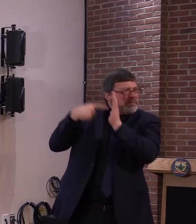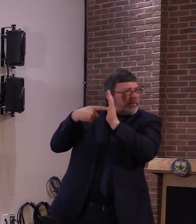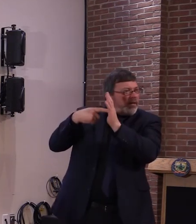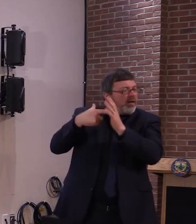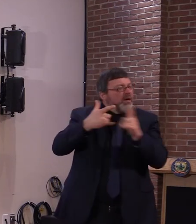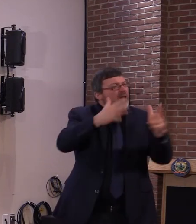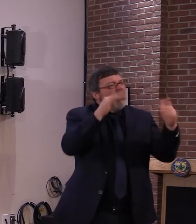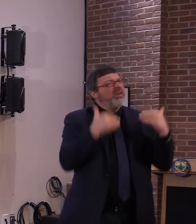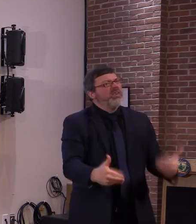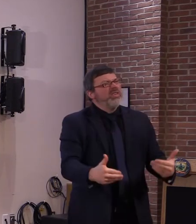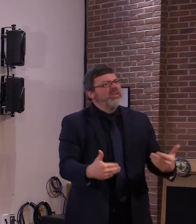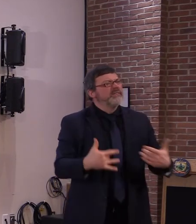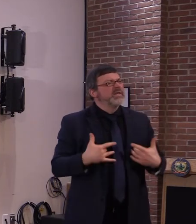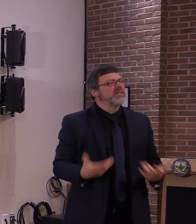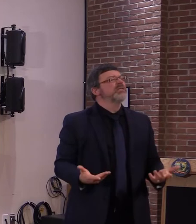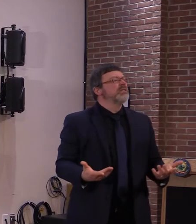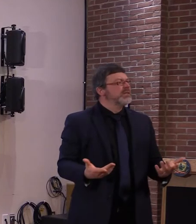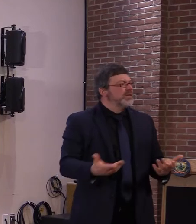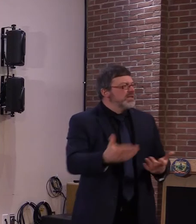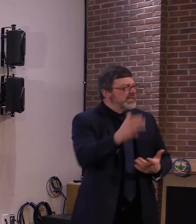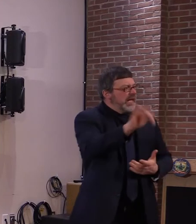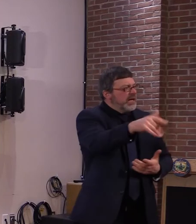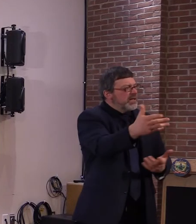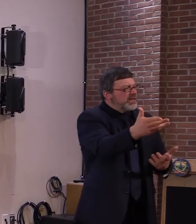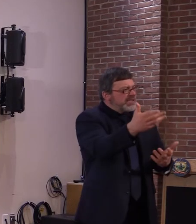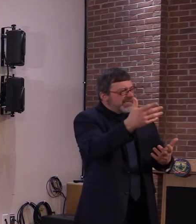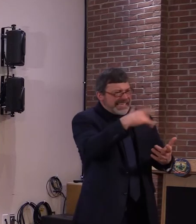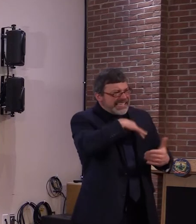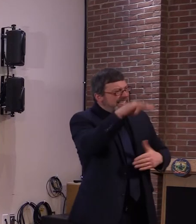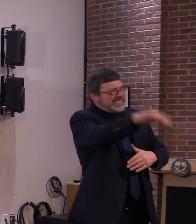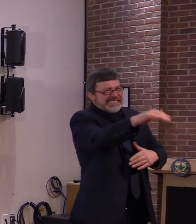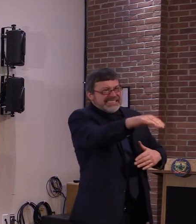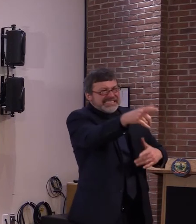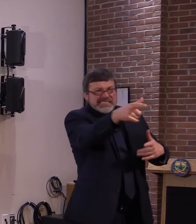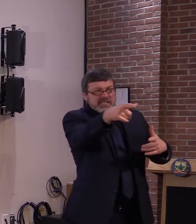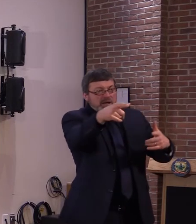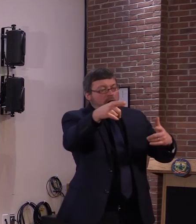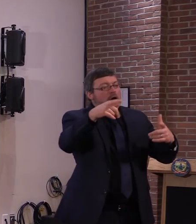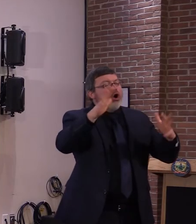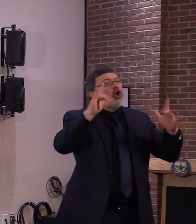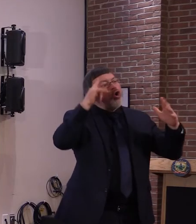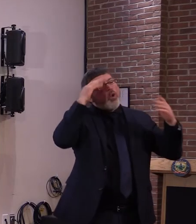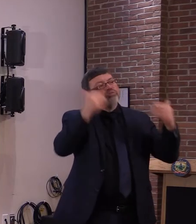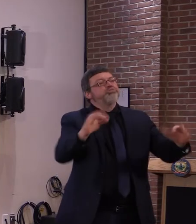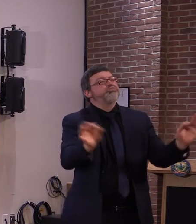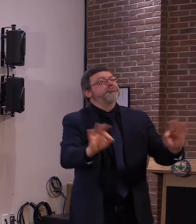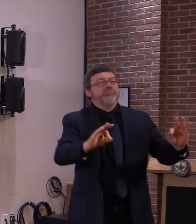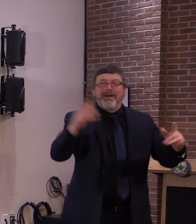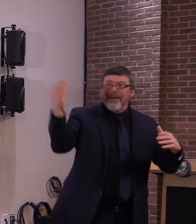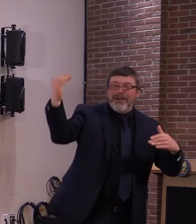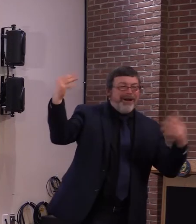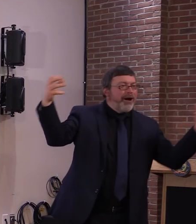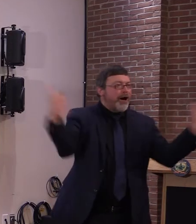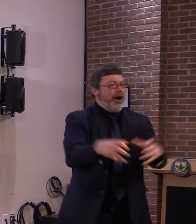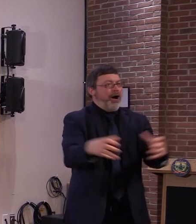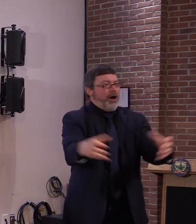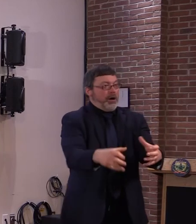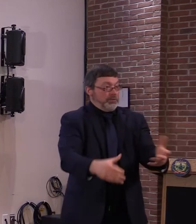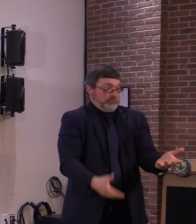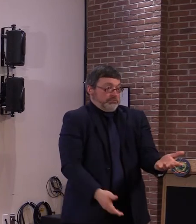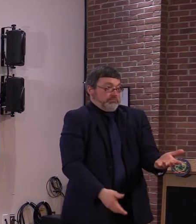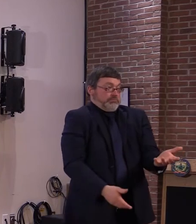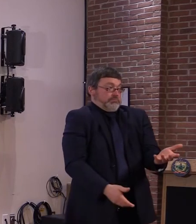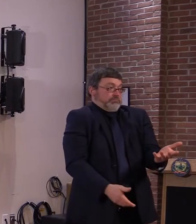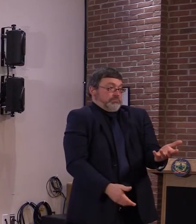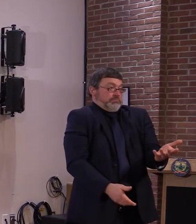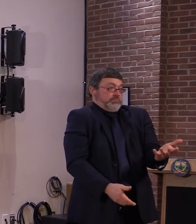family get-togethers and just to be very very careful especially as we